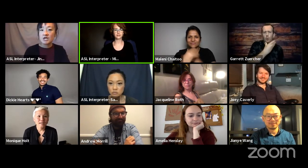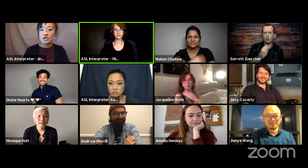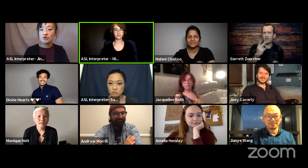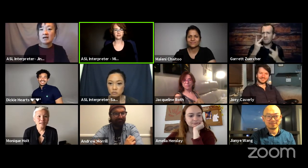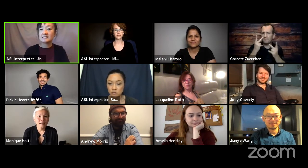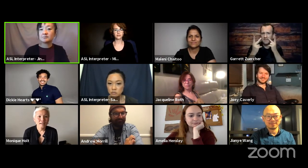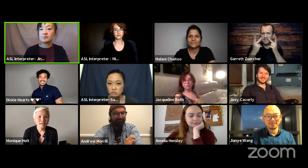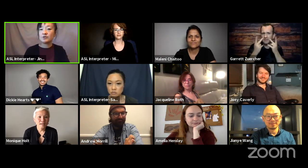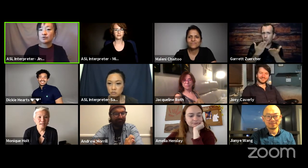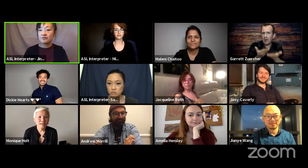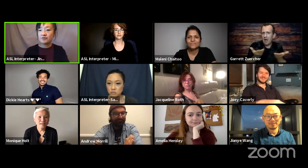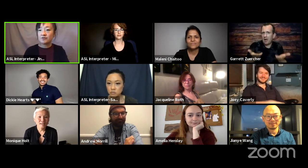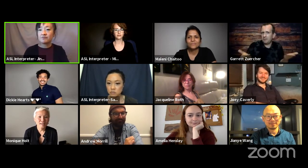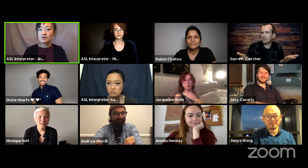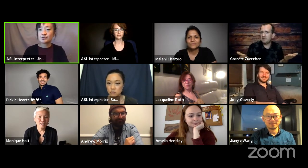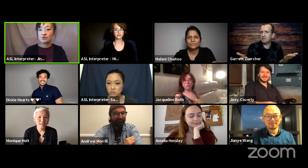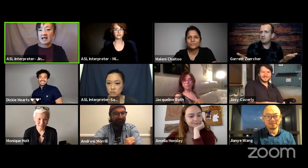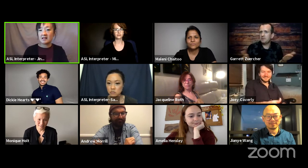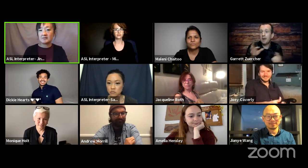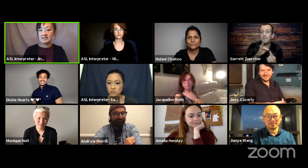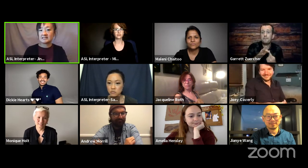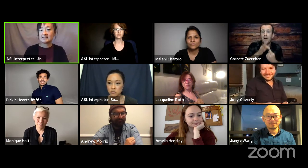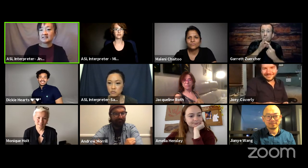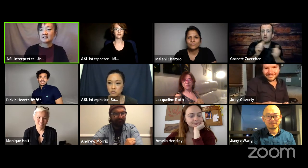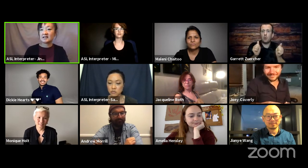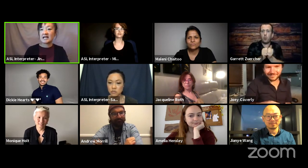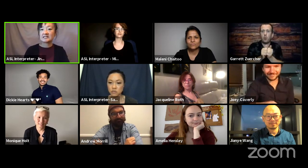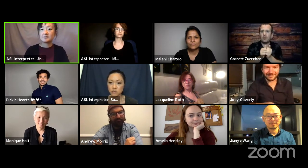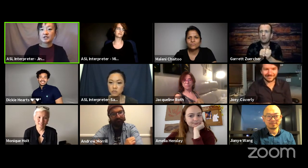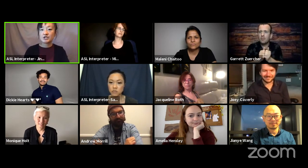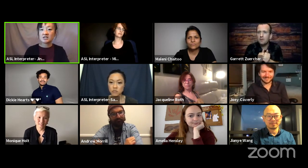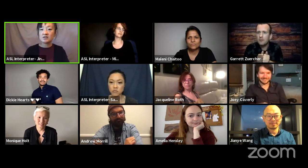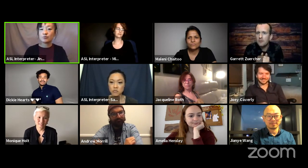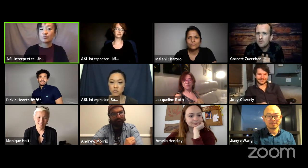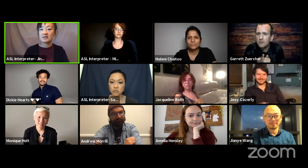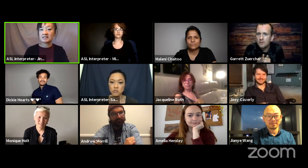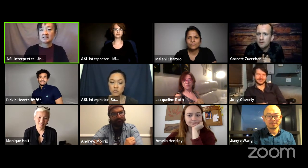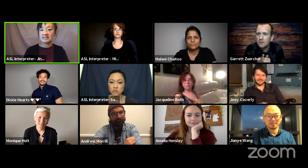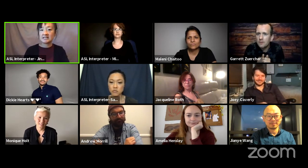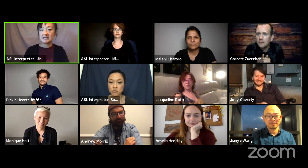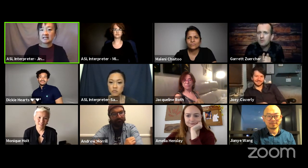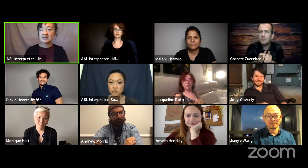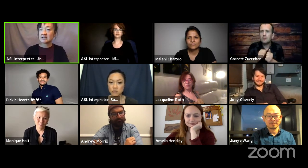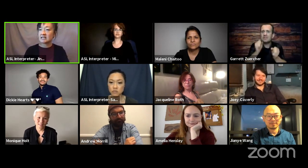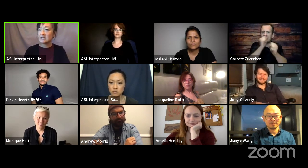You had some beautiful visual elements, especially with the scene.